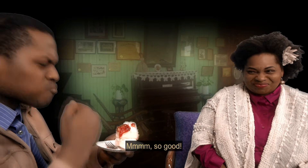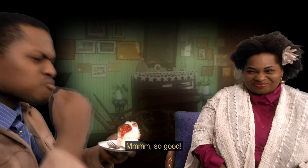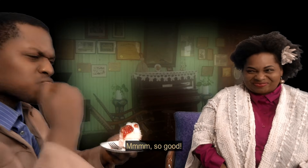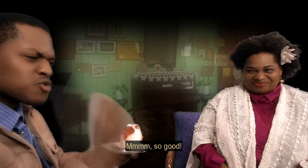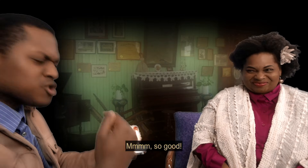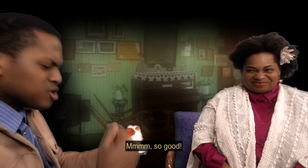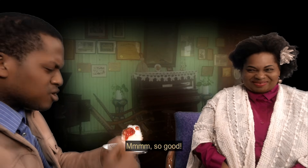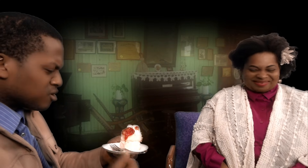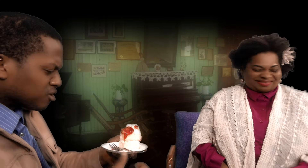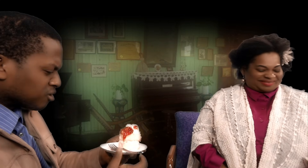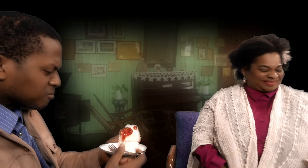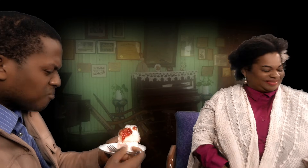So good.